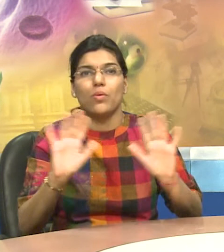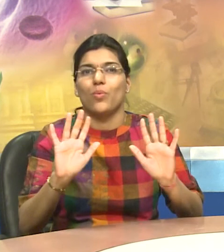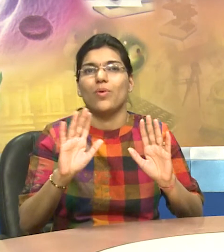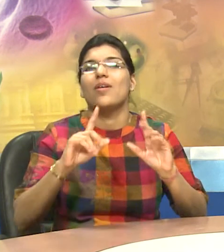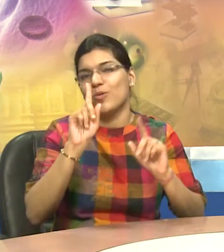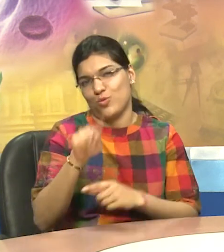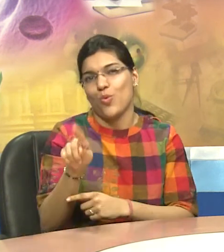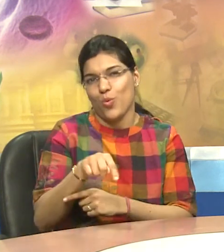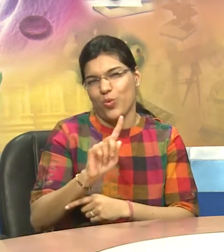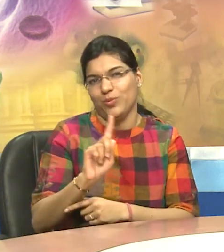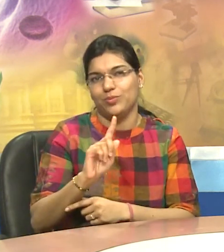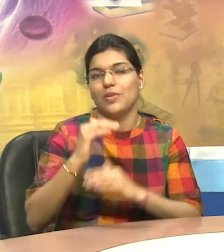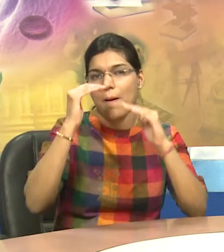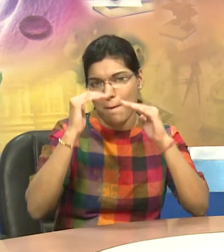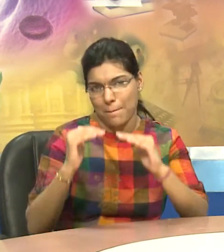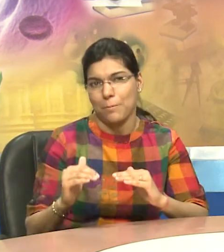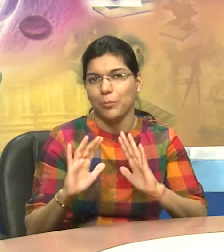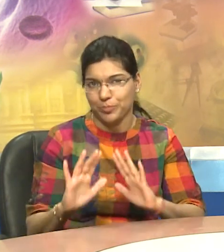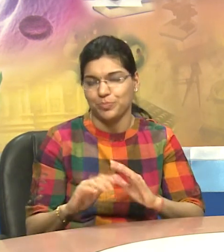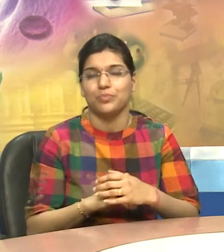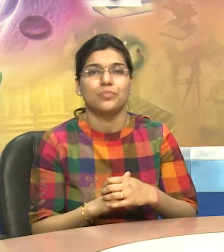of loud noise.